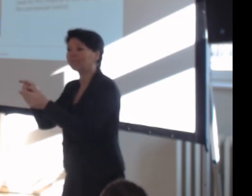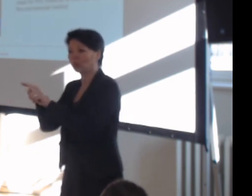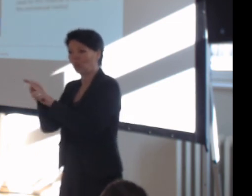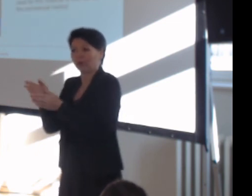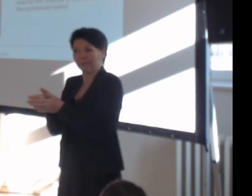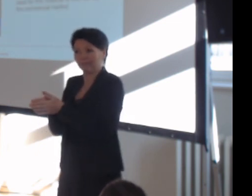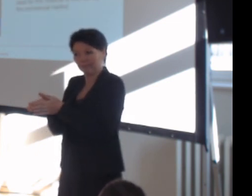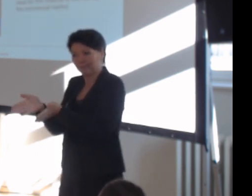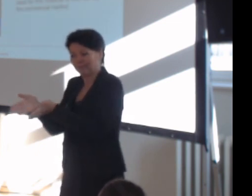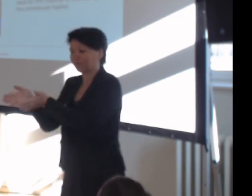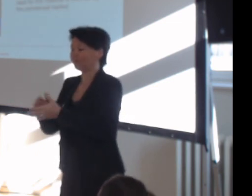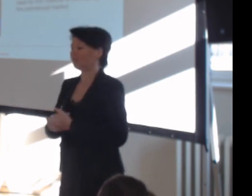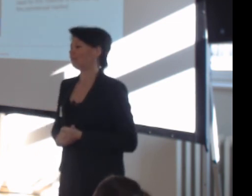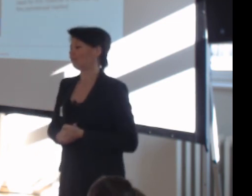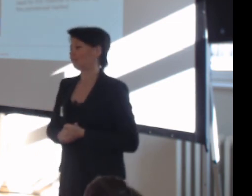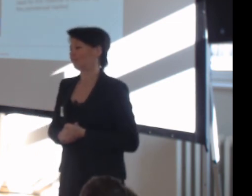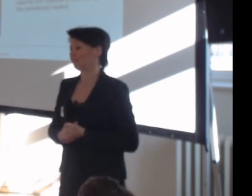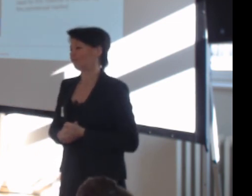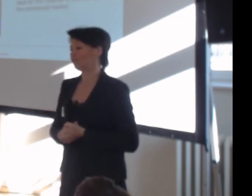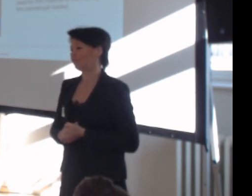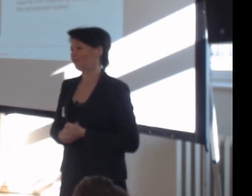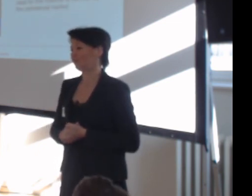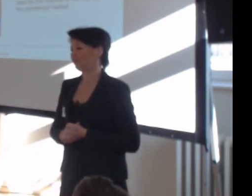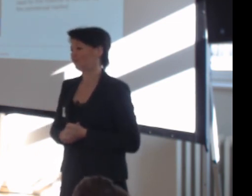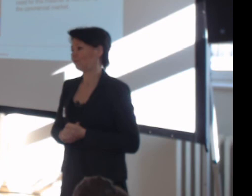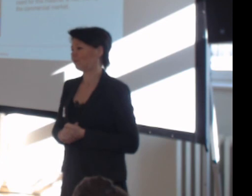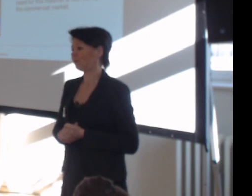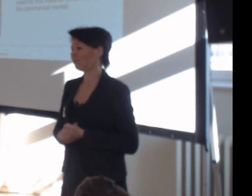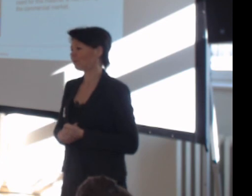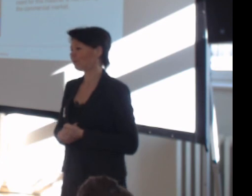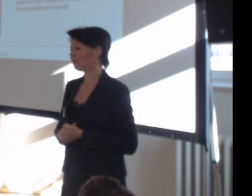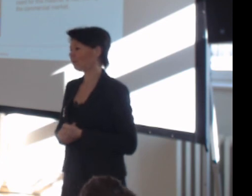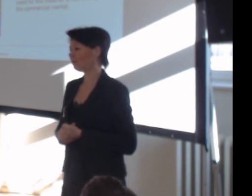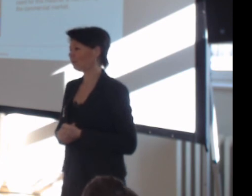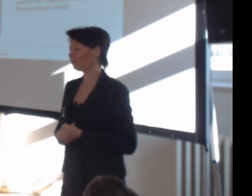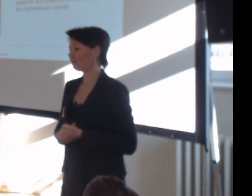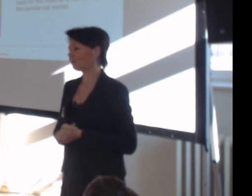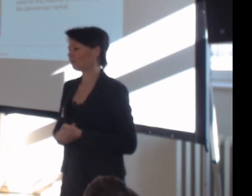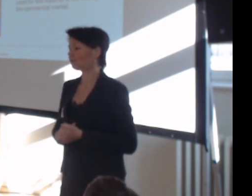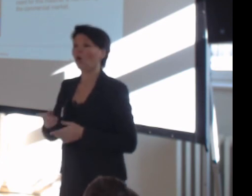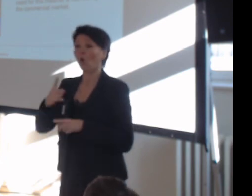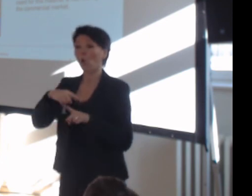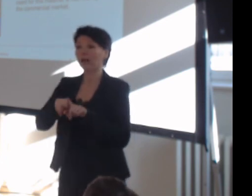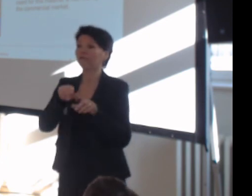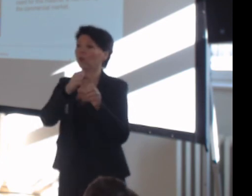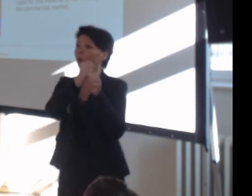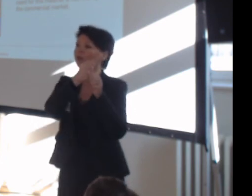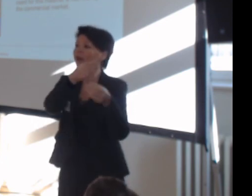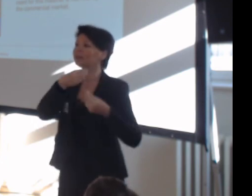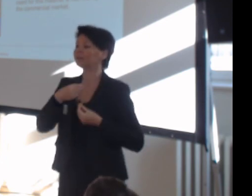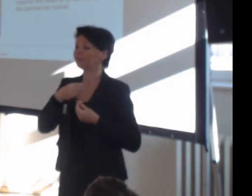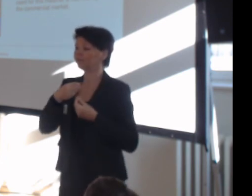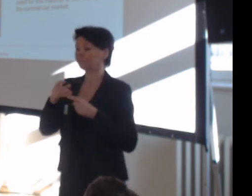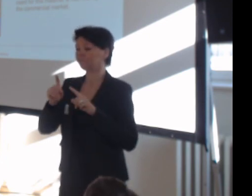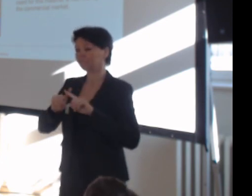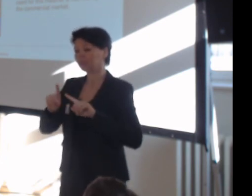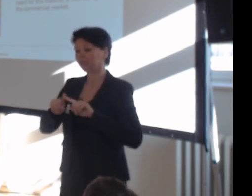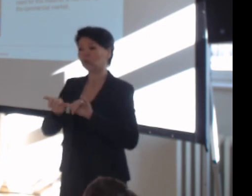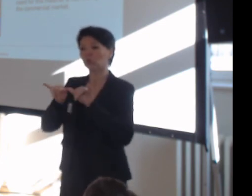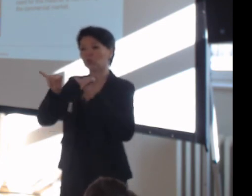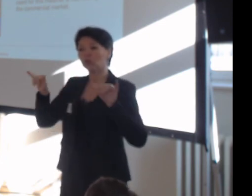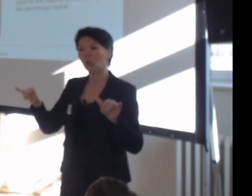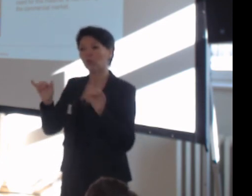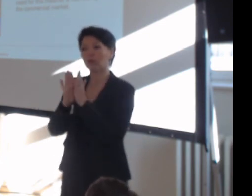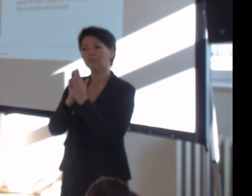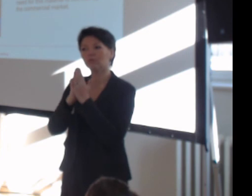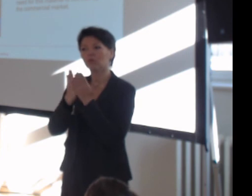And we also have an assignment about the different sort of formats and the different sort of literature that we